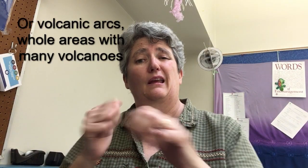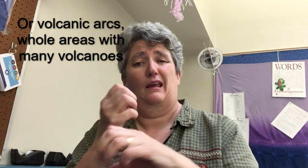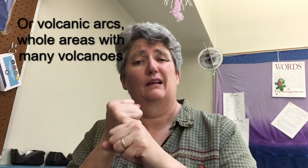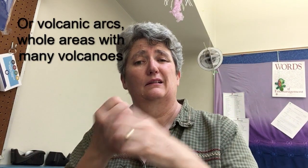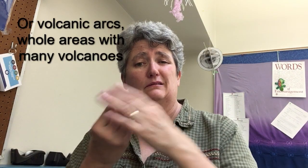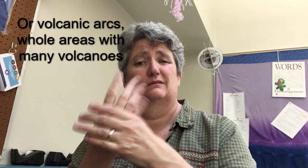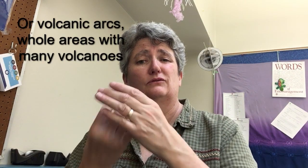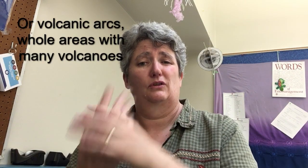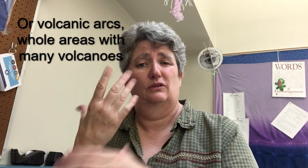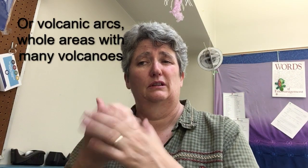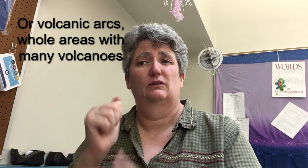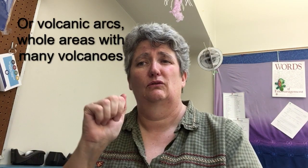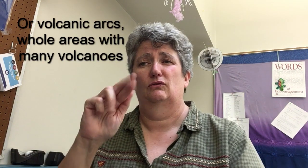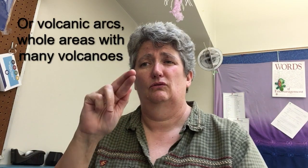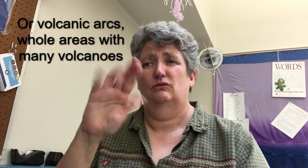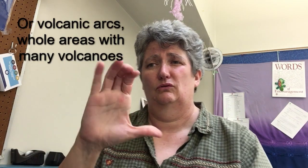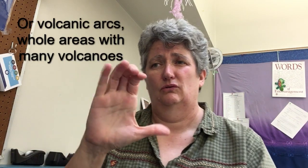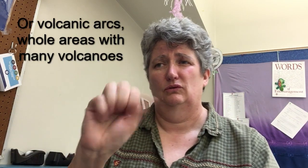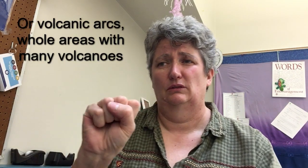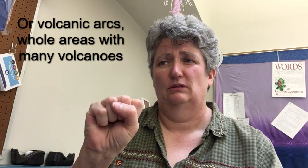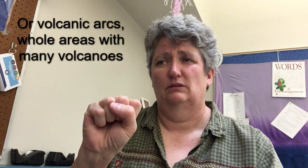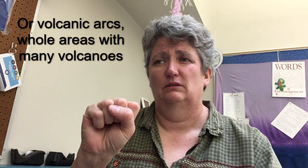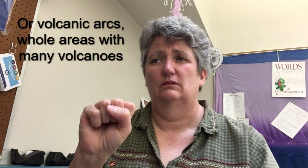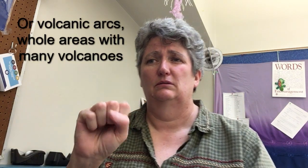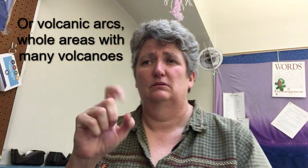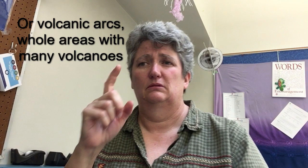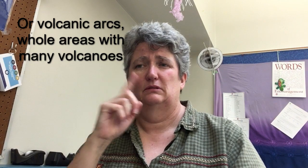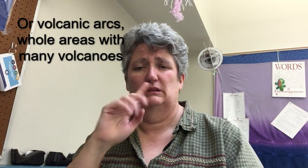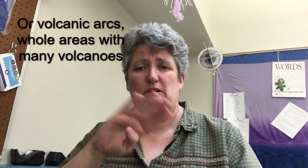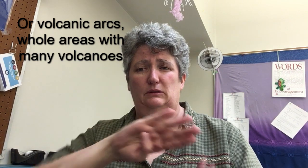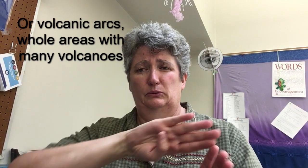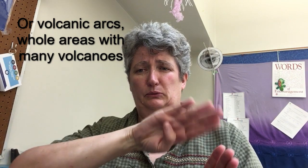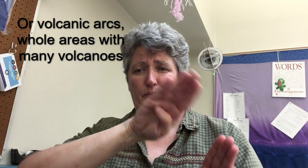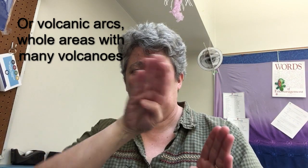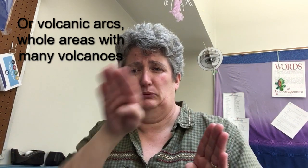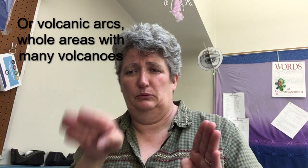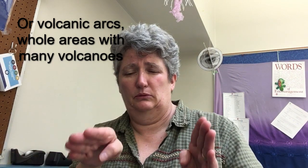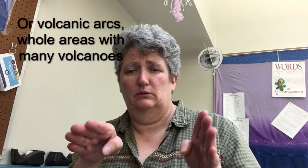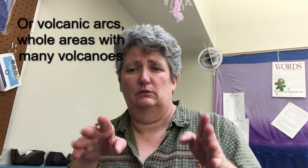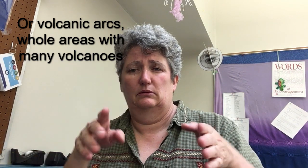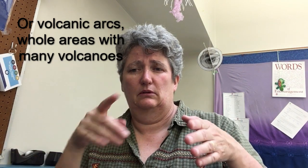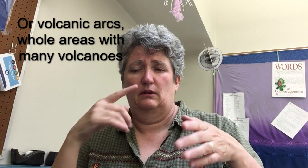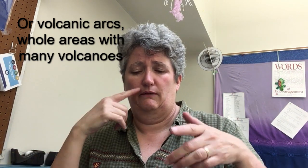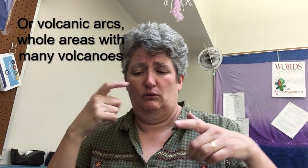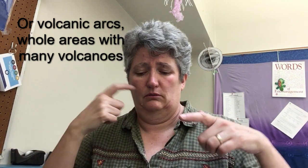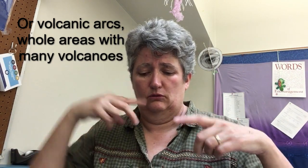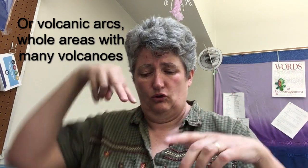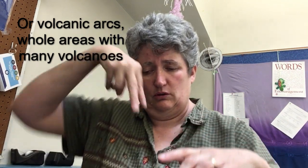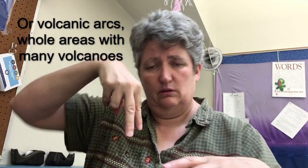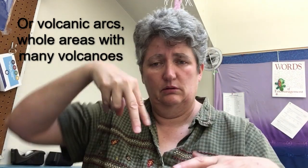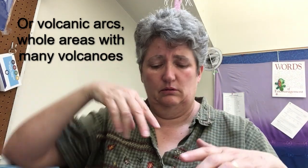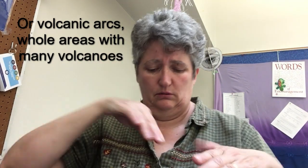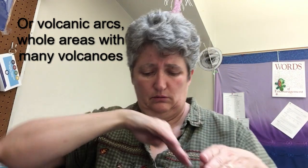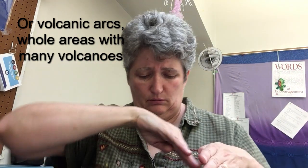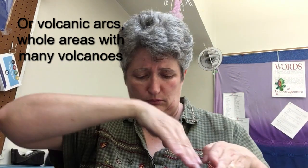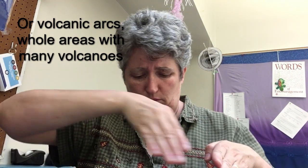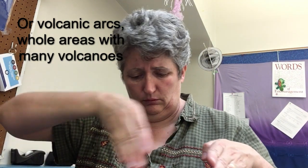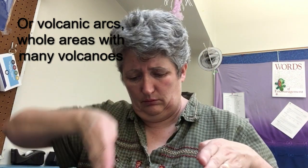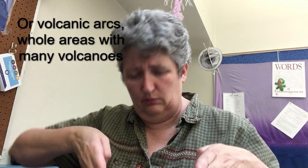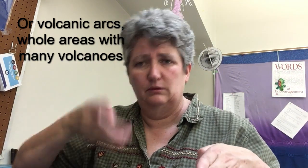You can also get volcanic arcs. So you can see, if you look down on it, you can see a